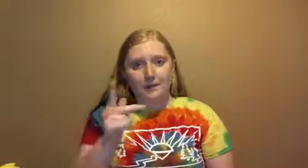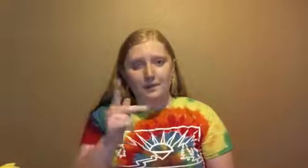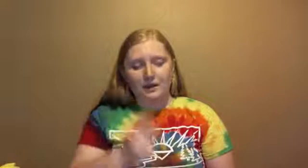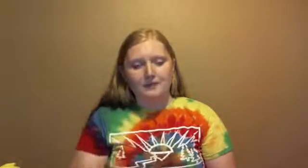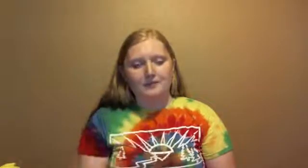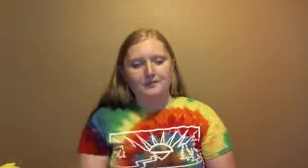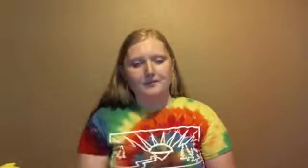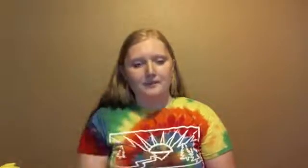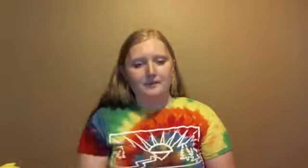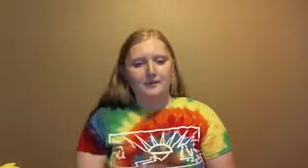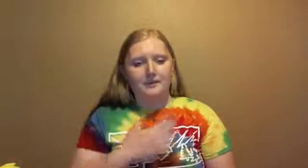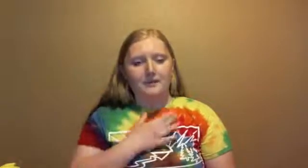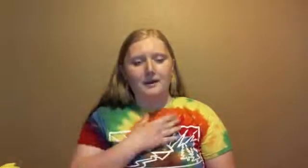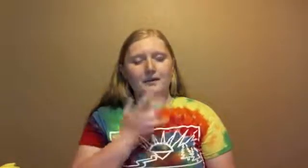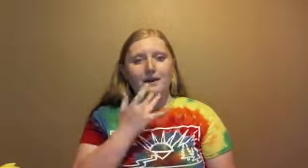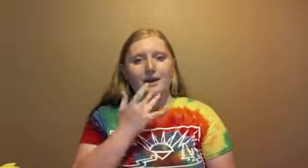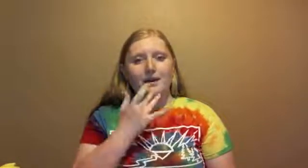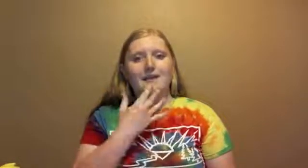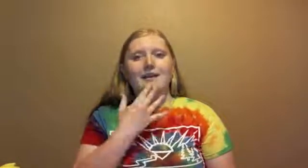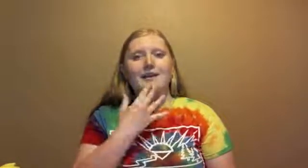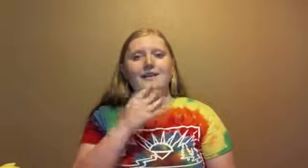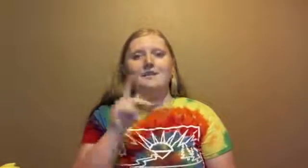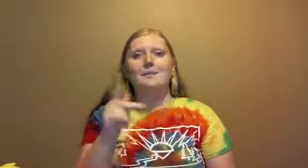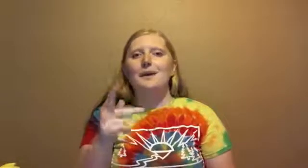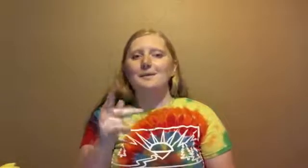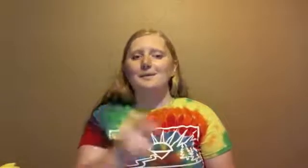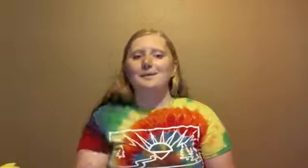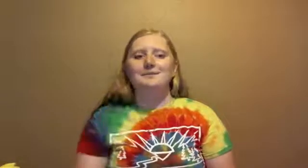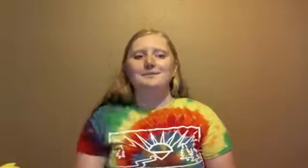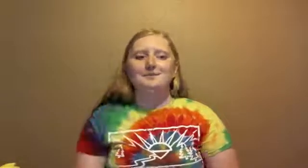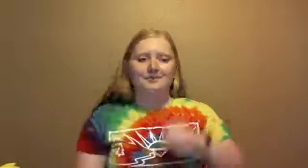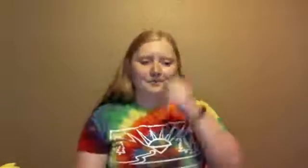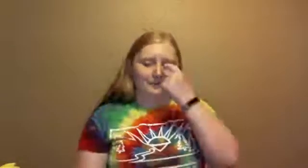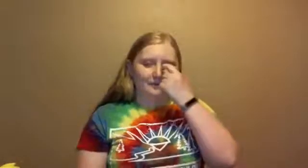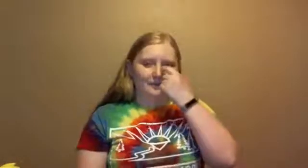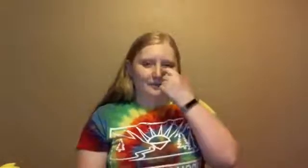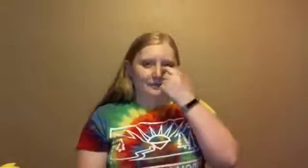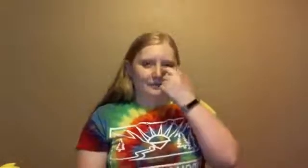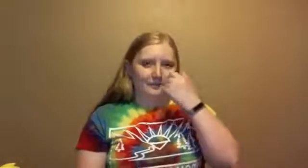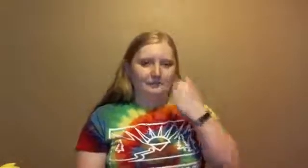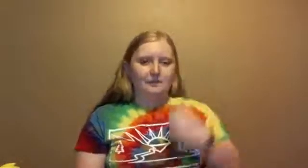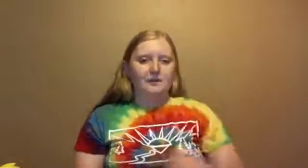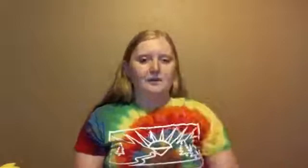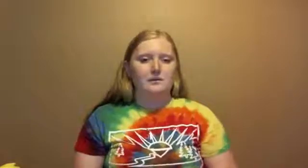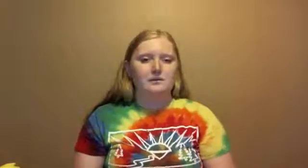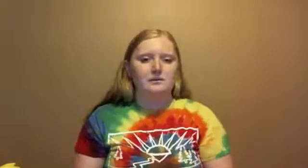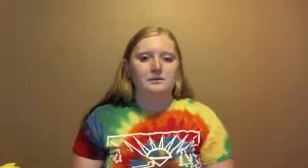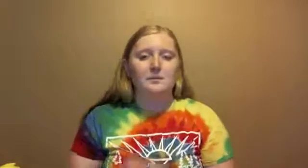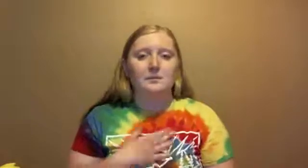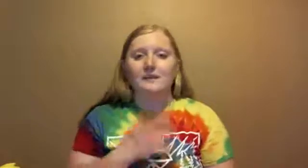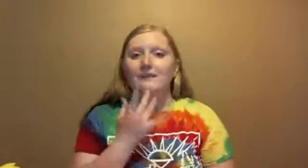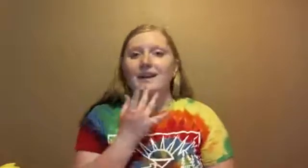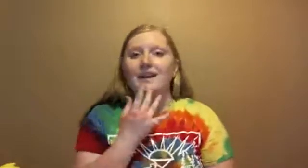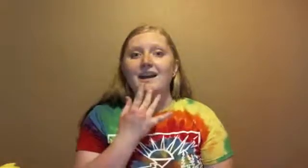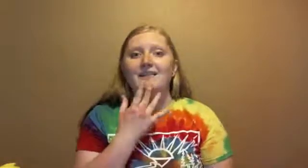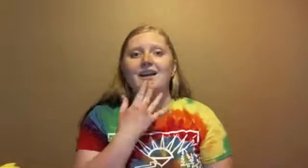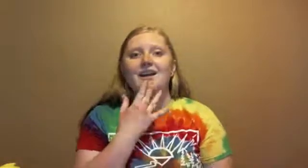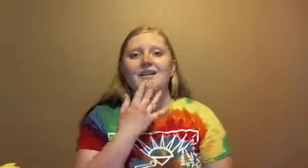Purple. My favorite My color's favorite purple. color's I like purple. I like purple. My favorite color's favorite purple. color's I